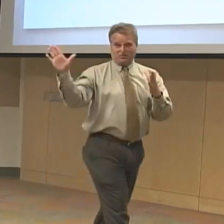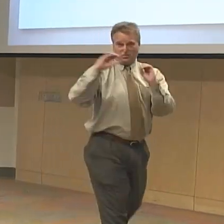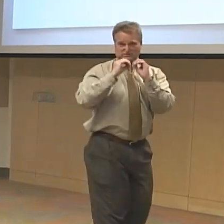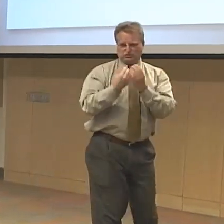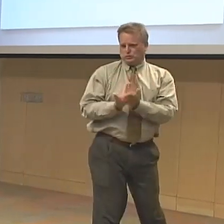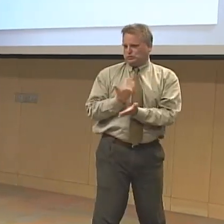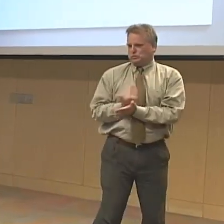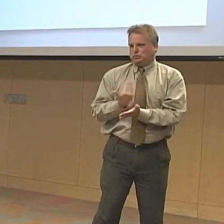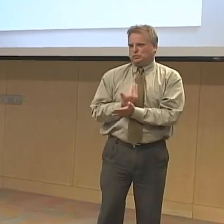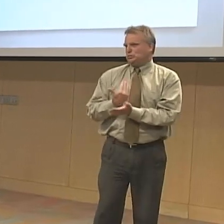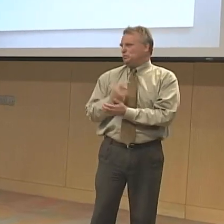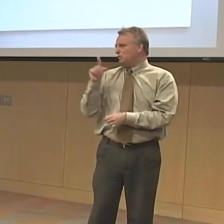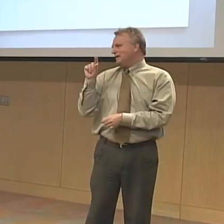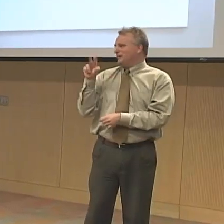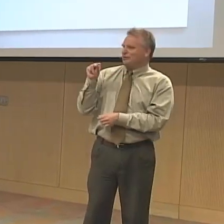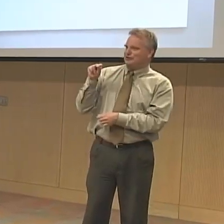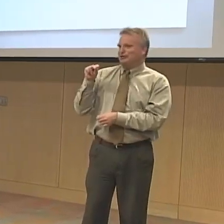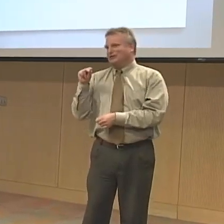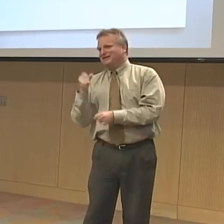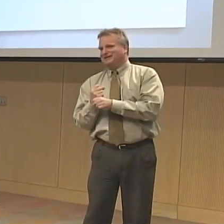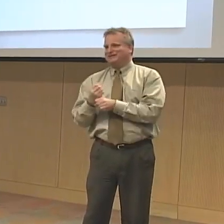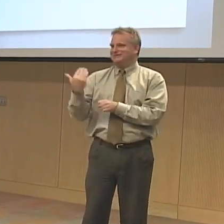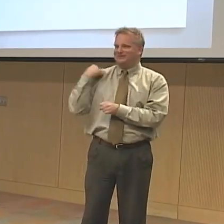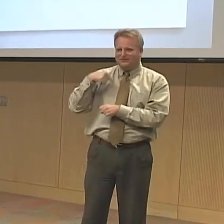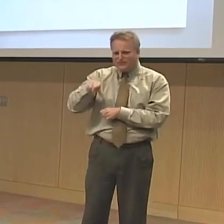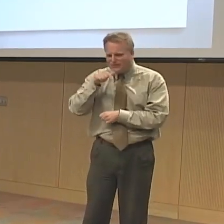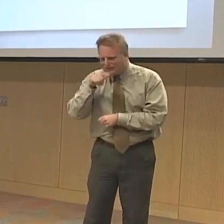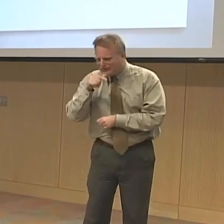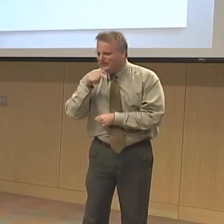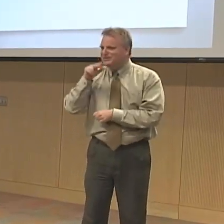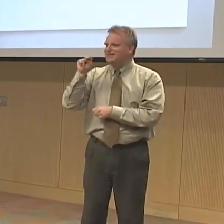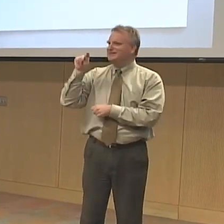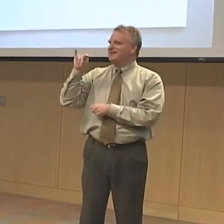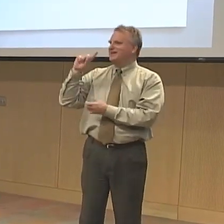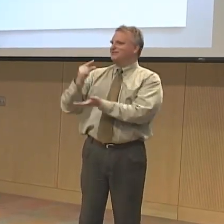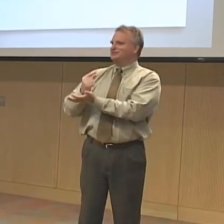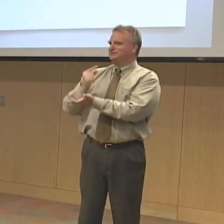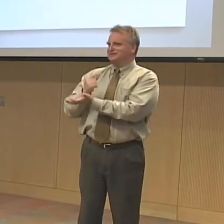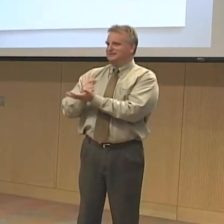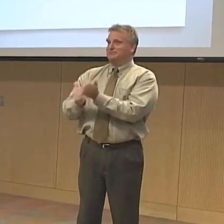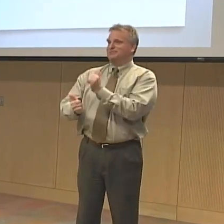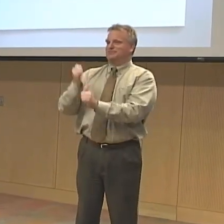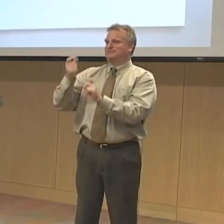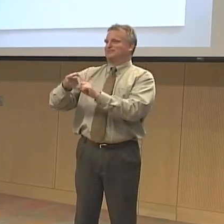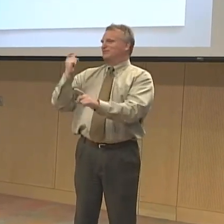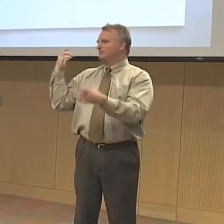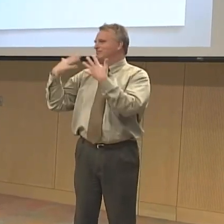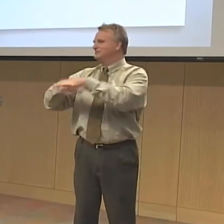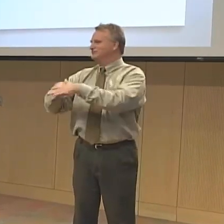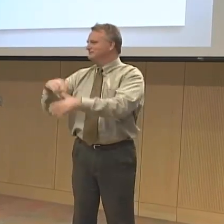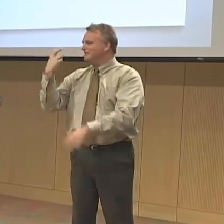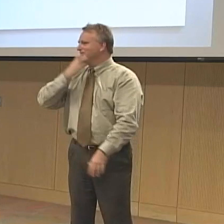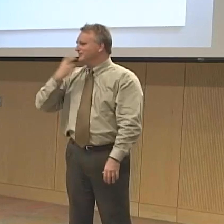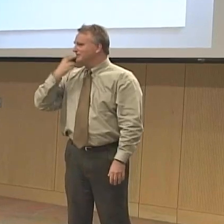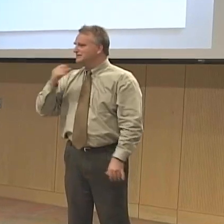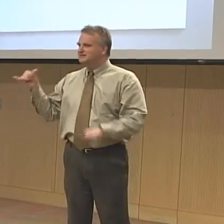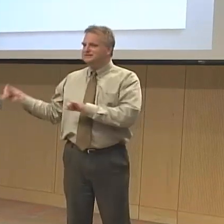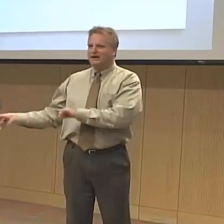NTID in Rochester is more the contemporary example. Many of your organizations here at Rochester are relatively